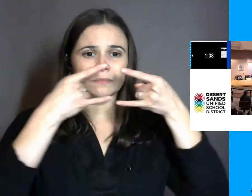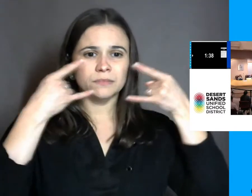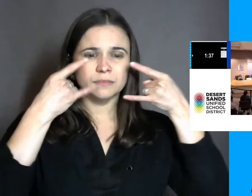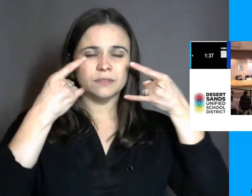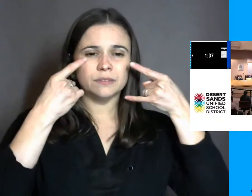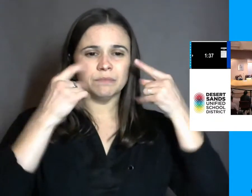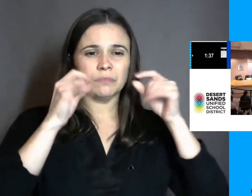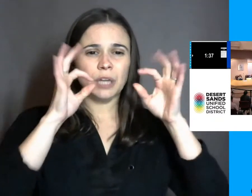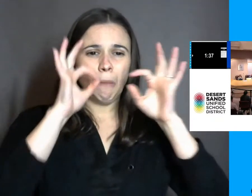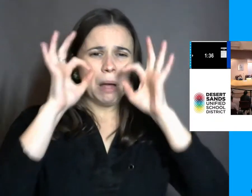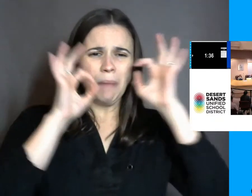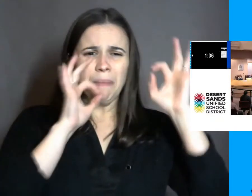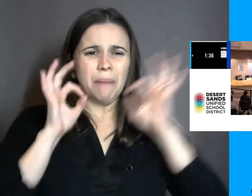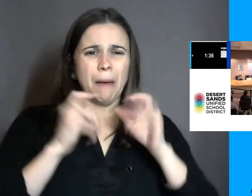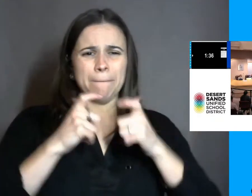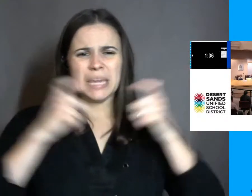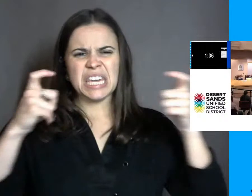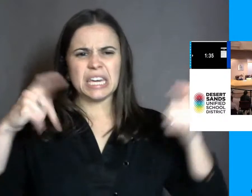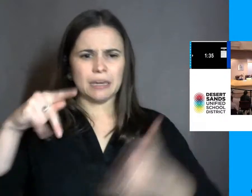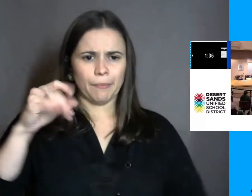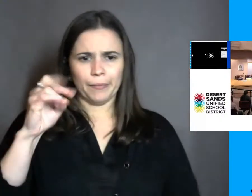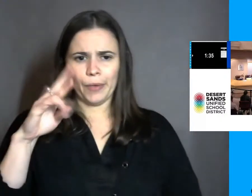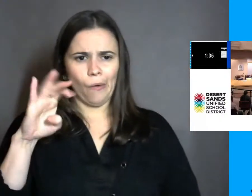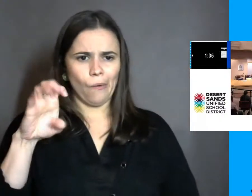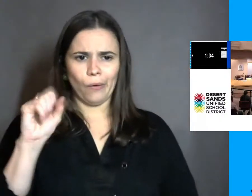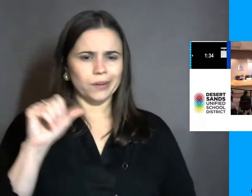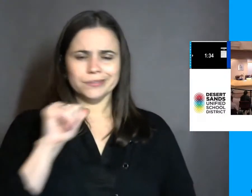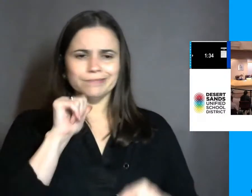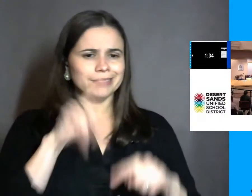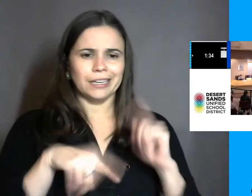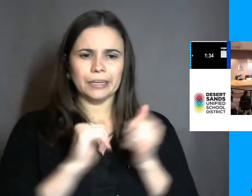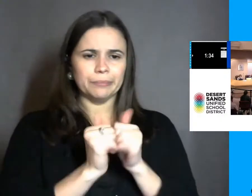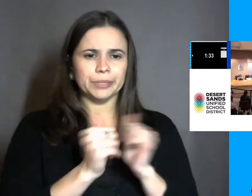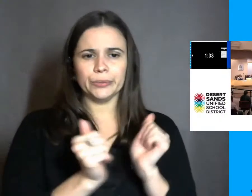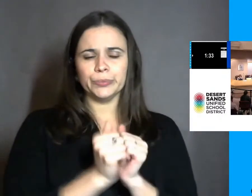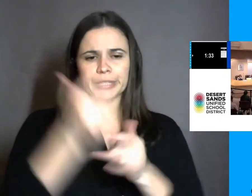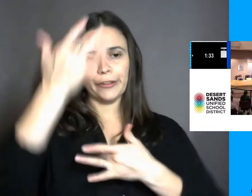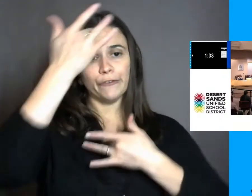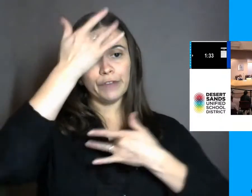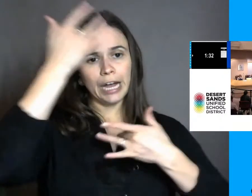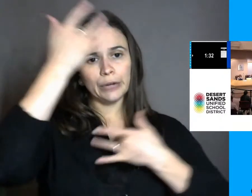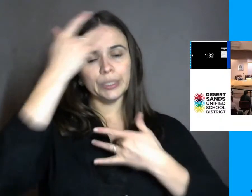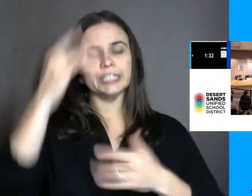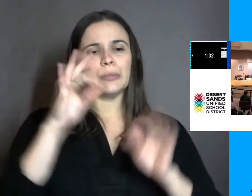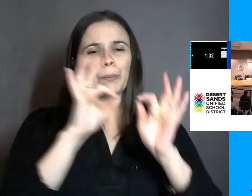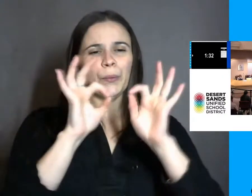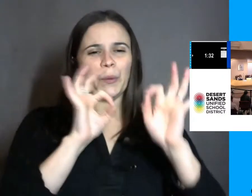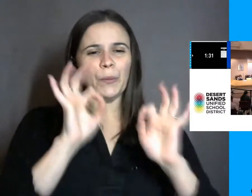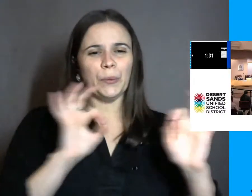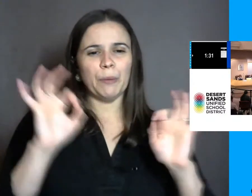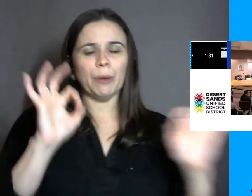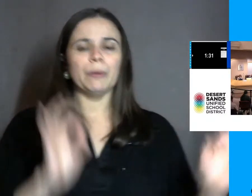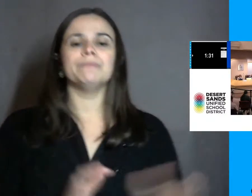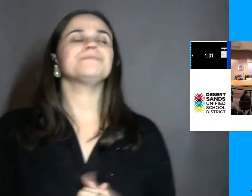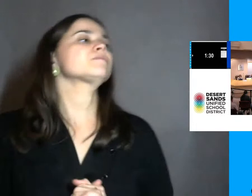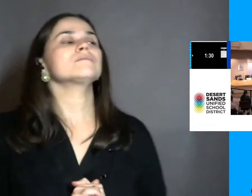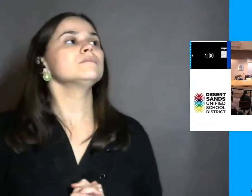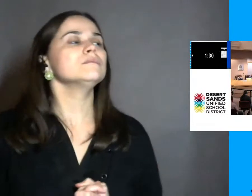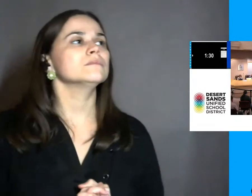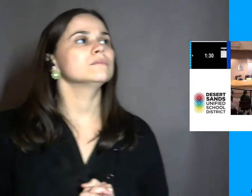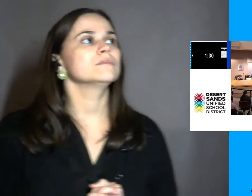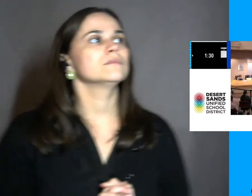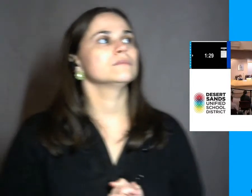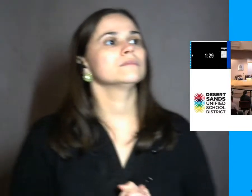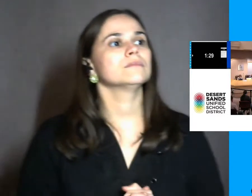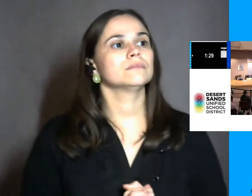of the virus particles. It is a well-established fact, and most students are